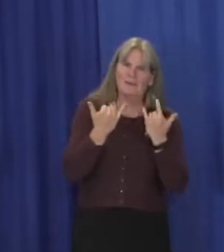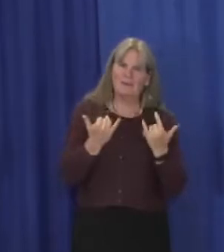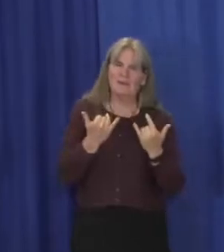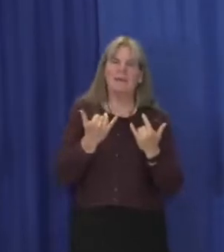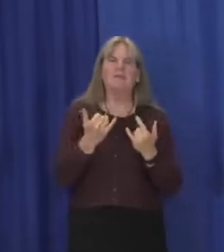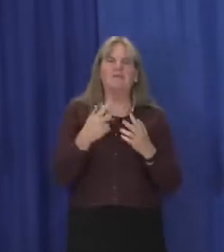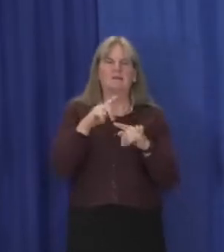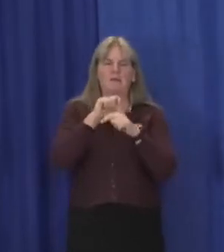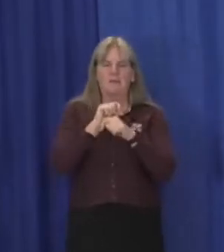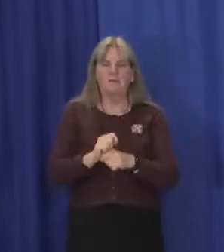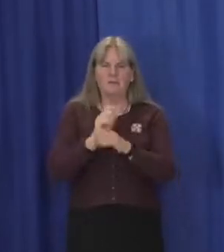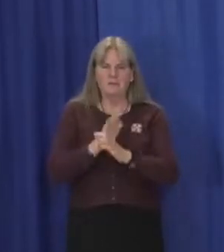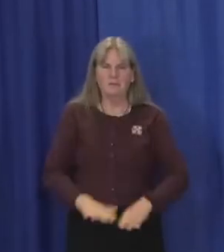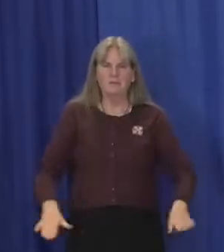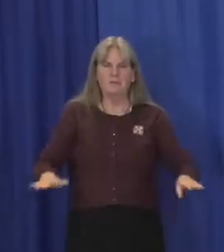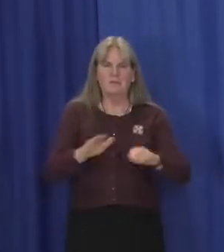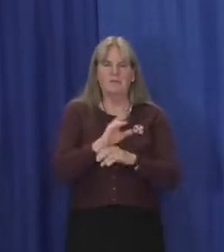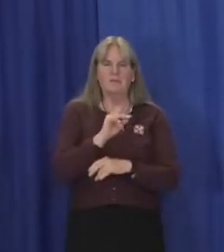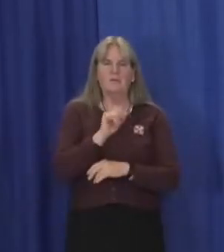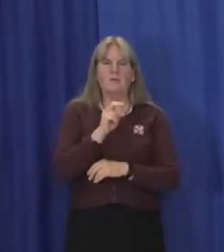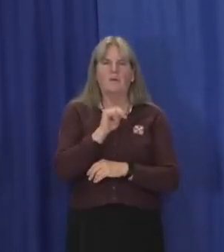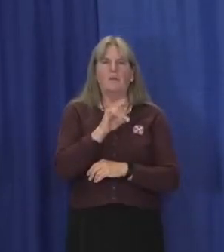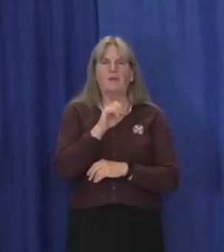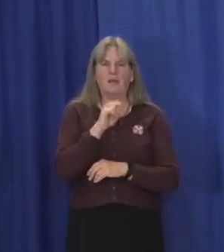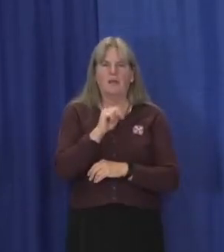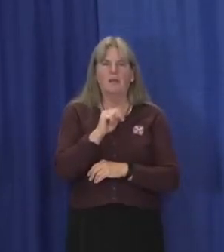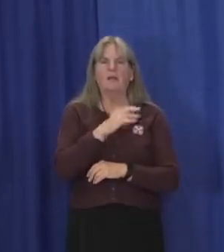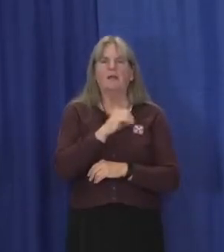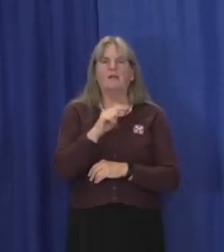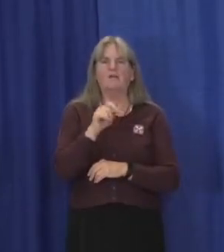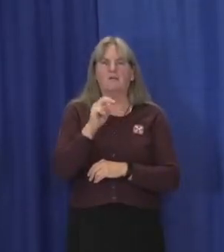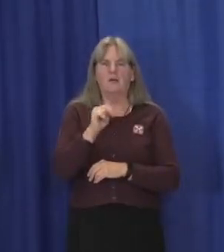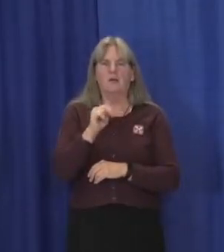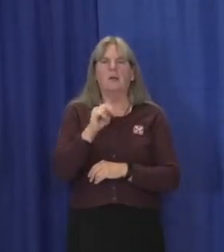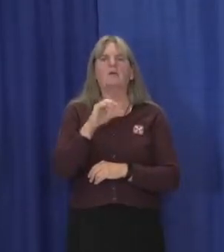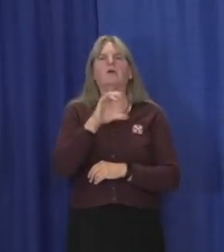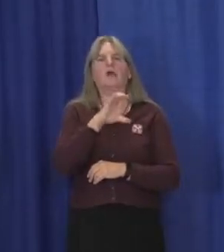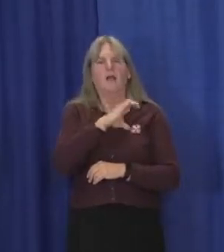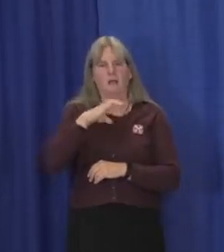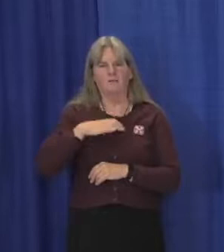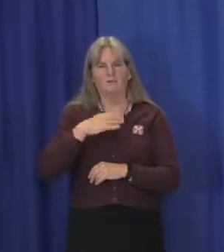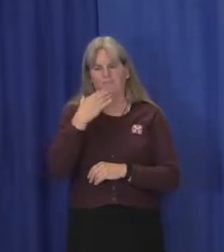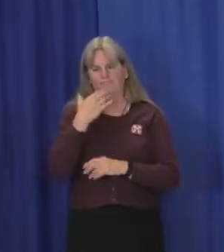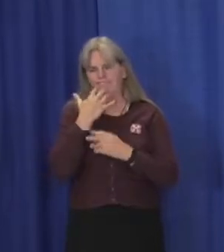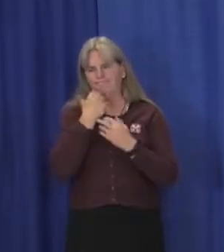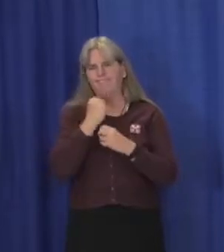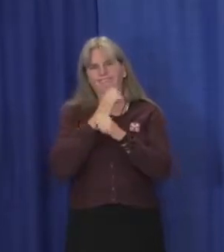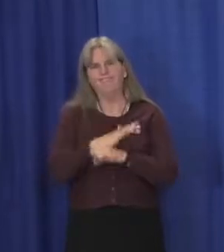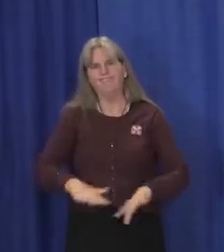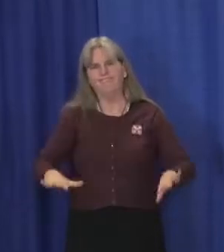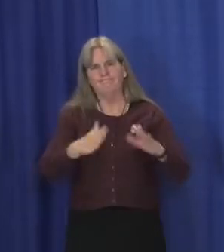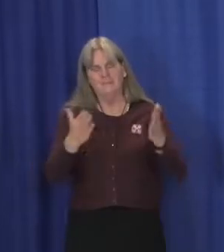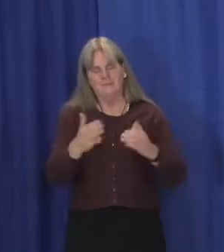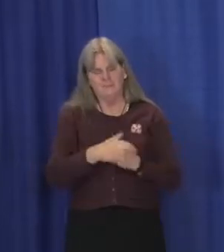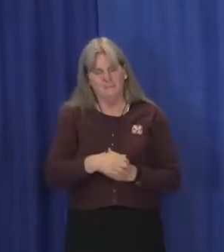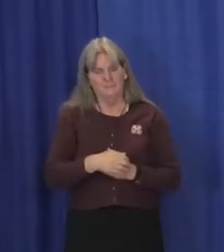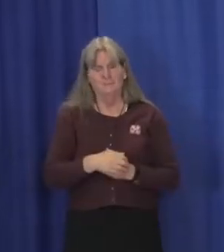today from the traditional territory of the Kwanlin Dun First Nation and the Ta'an Gwich'in Council.